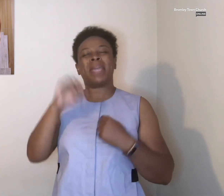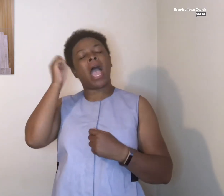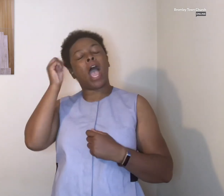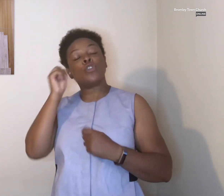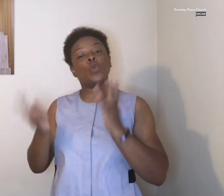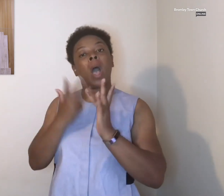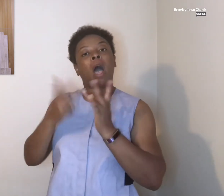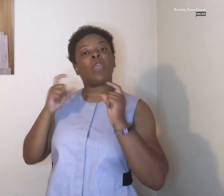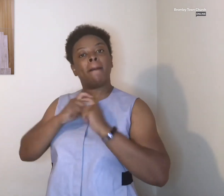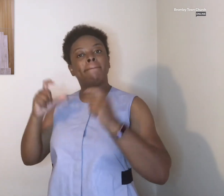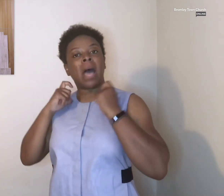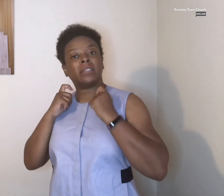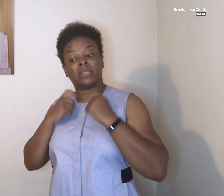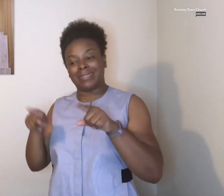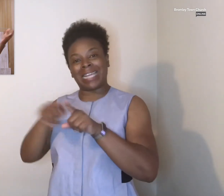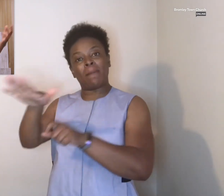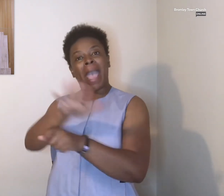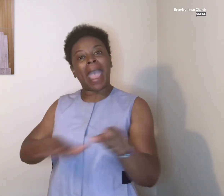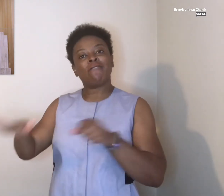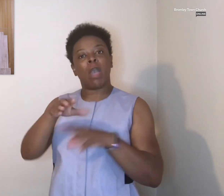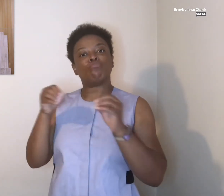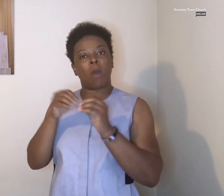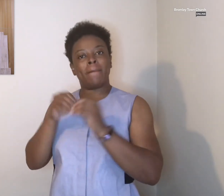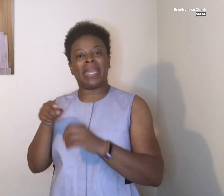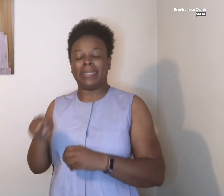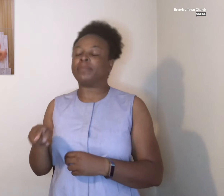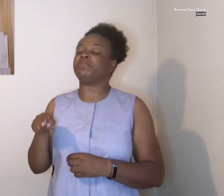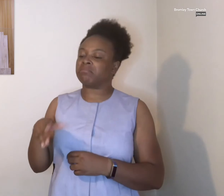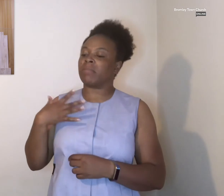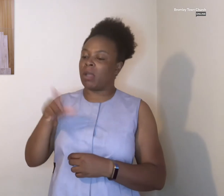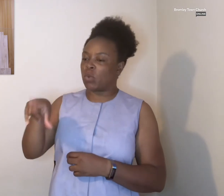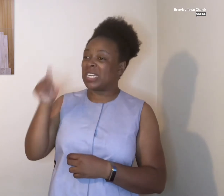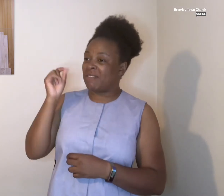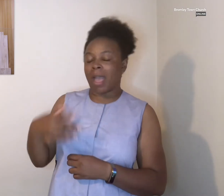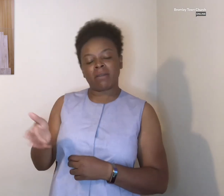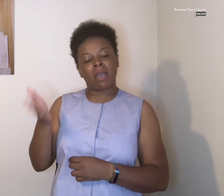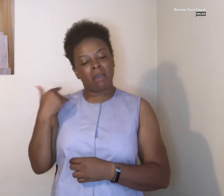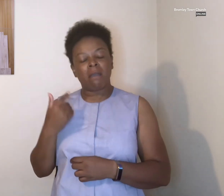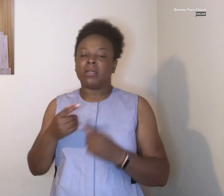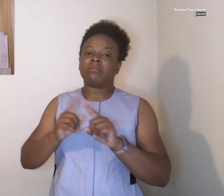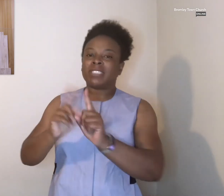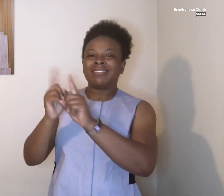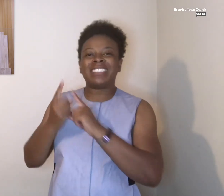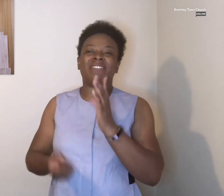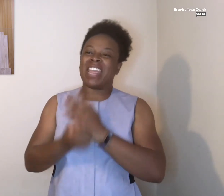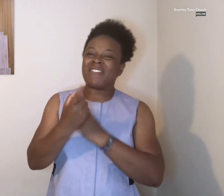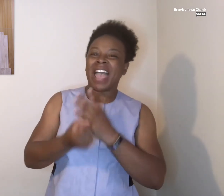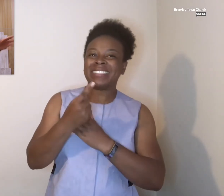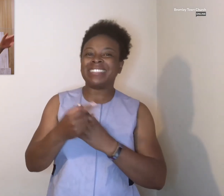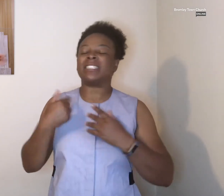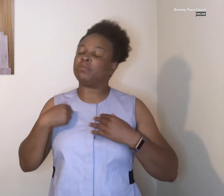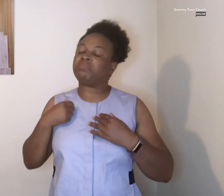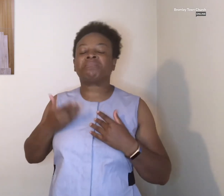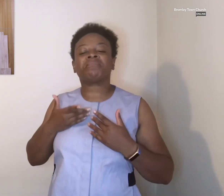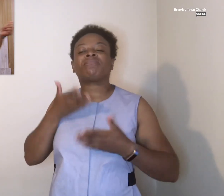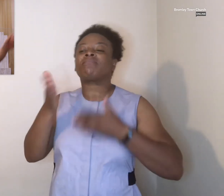one day we were doing some events, and we were inviting people to the Churchill Theatre to some events that we were doing there as churches together. I saw him, and